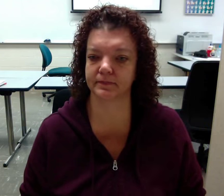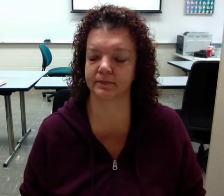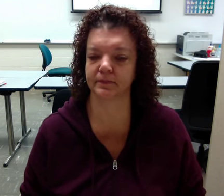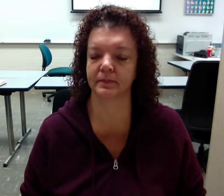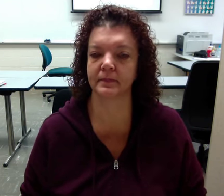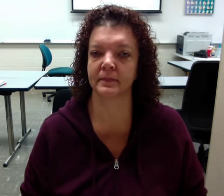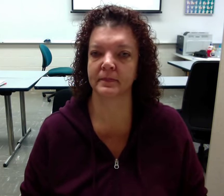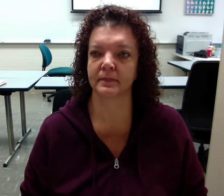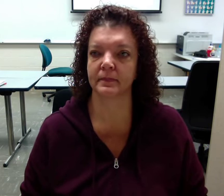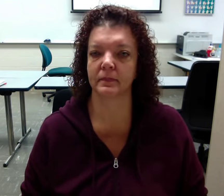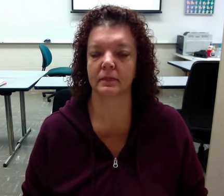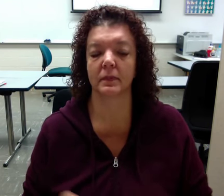to the fort